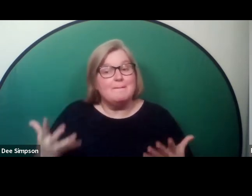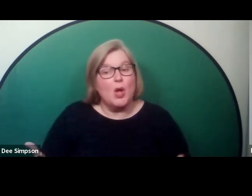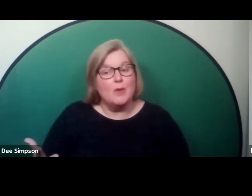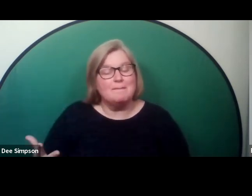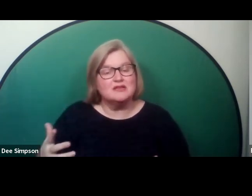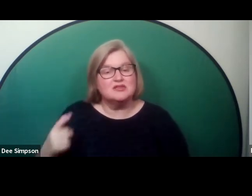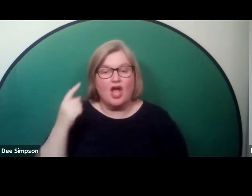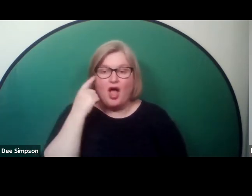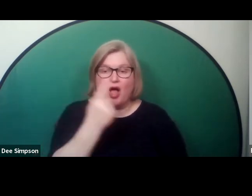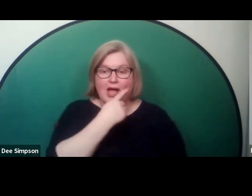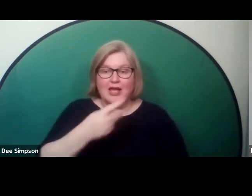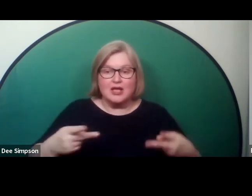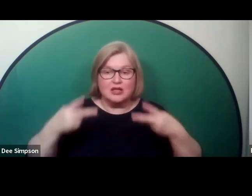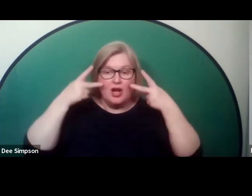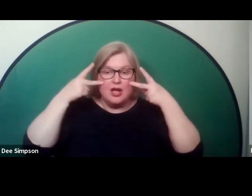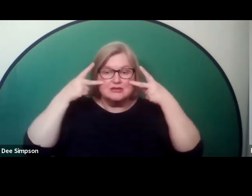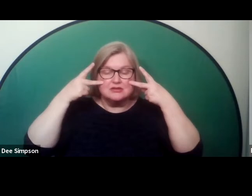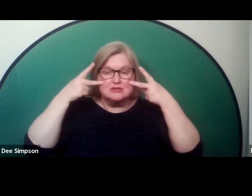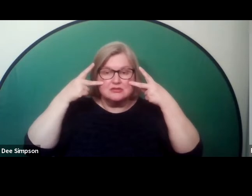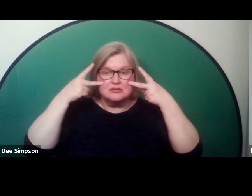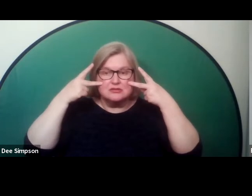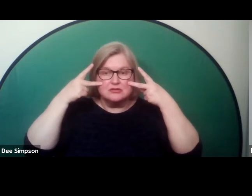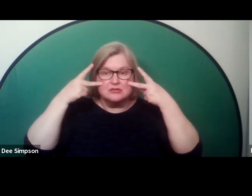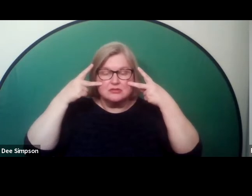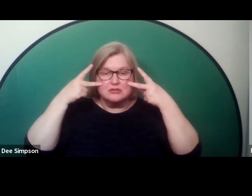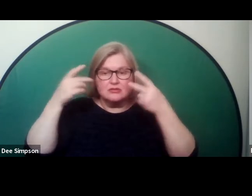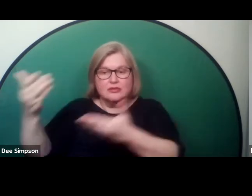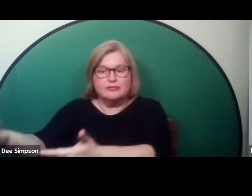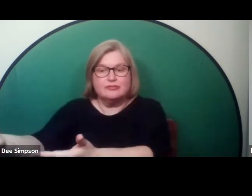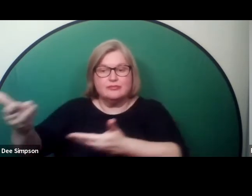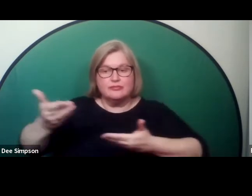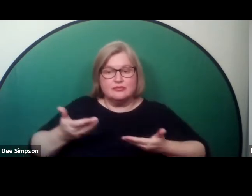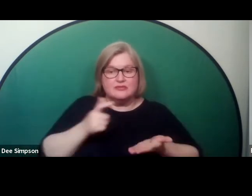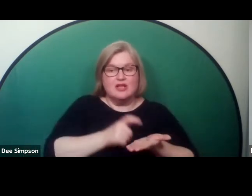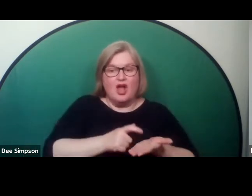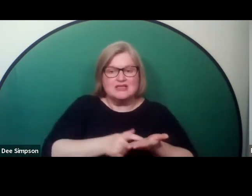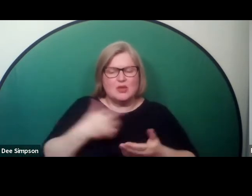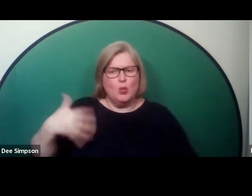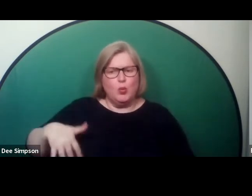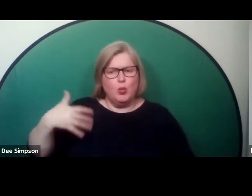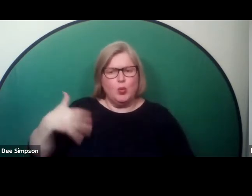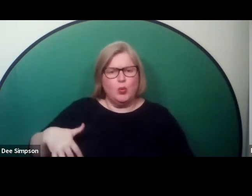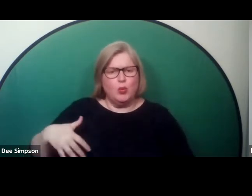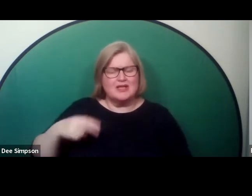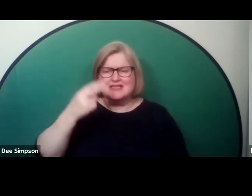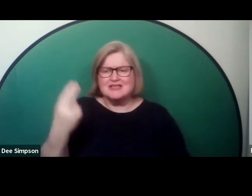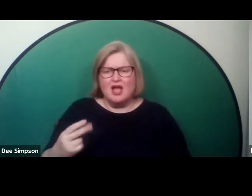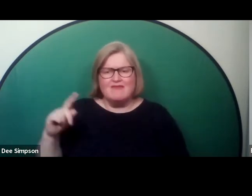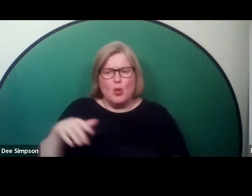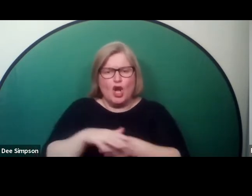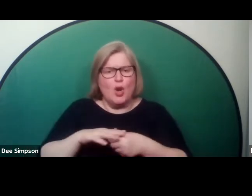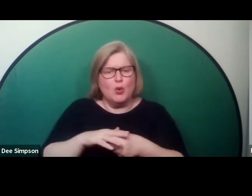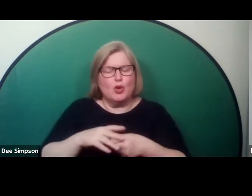all eyeglasses they're imported. They're imported into Uganda at high cost. There's not designs for the local